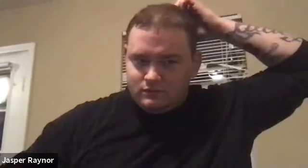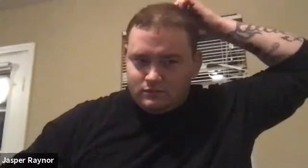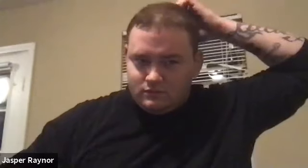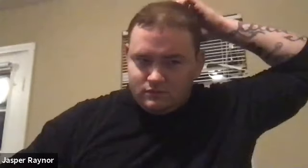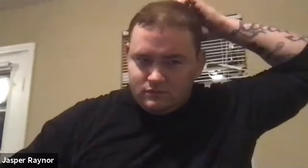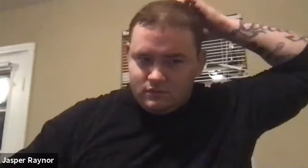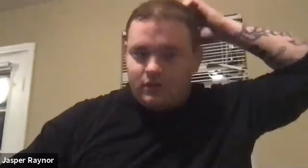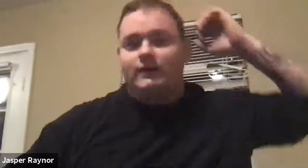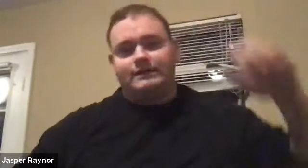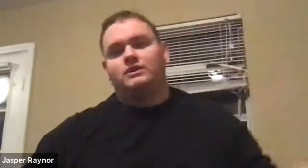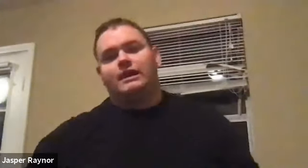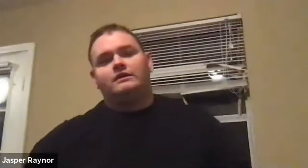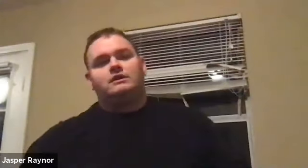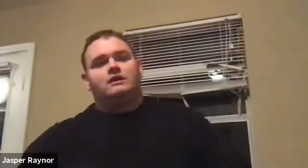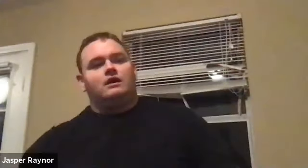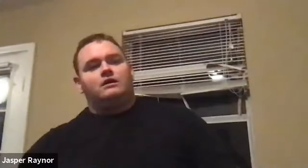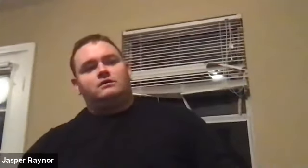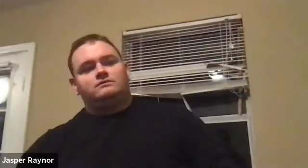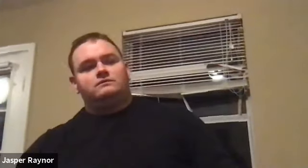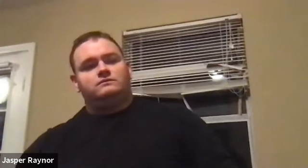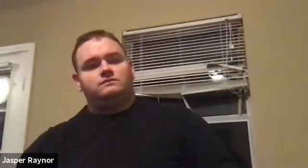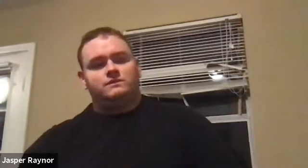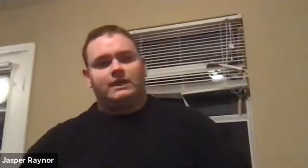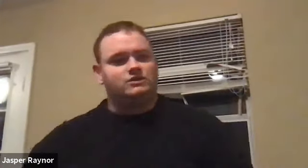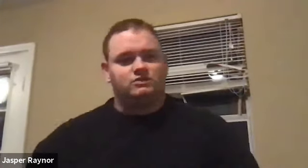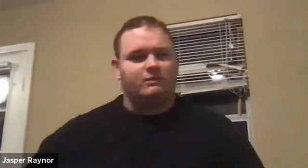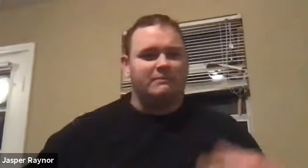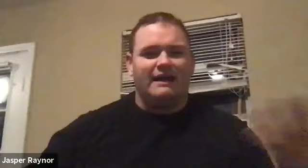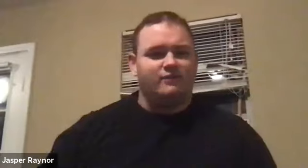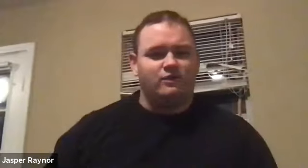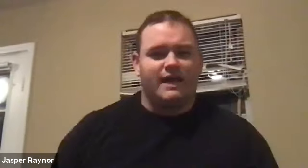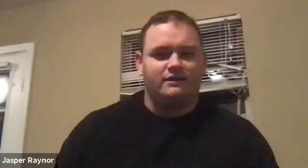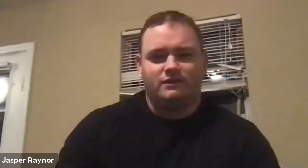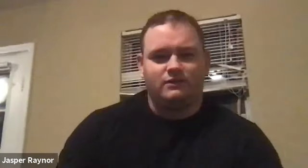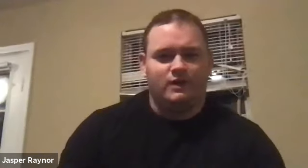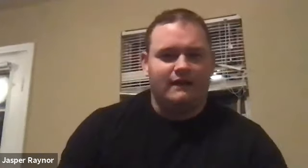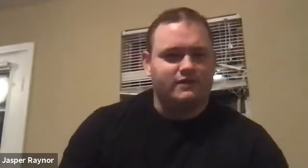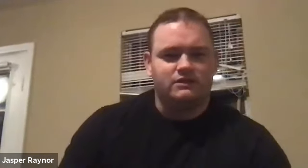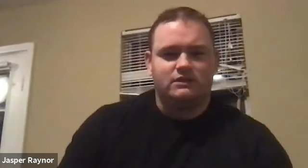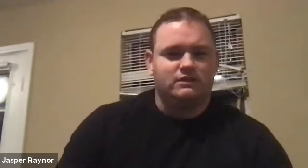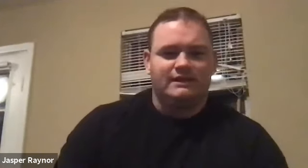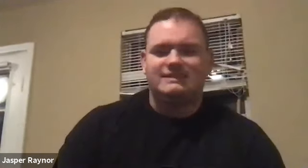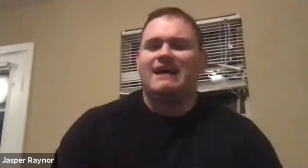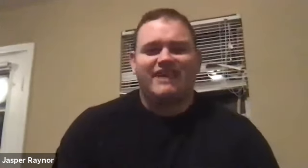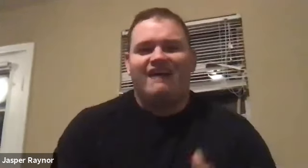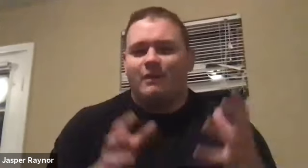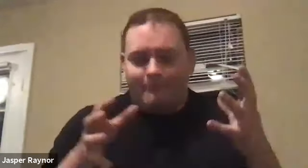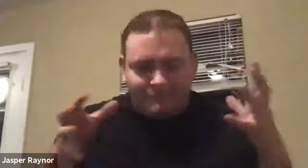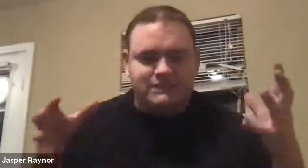Mm-hmm. Okay, so yeah. Yeah, you just want to be mindful of that. You know, you don't have to, he doesn't have to have it